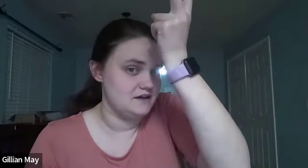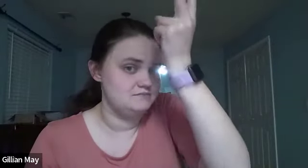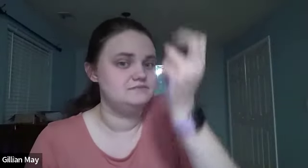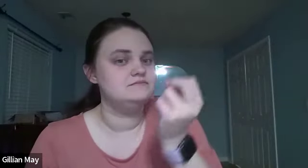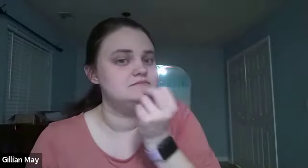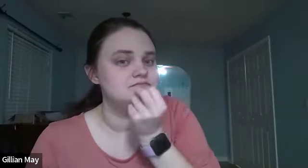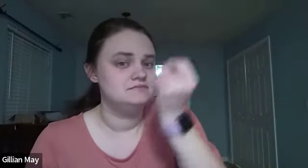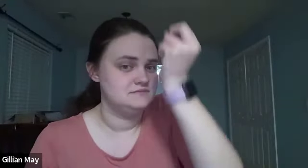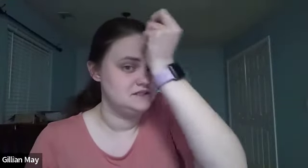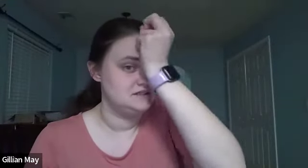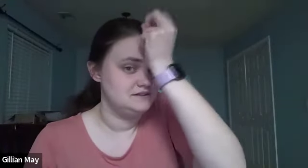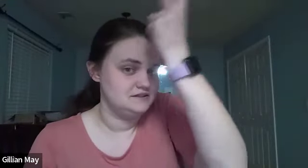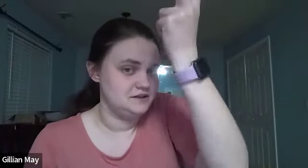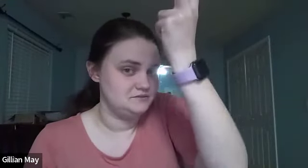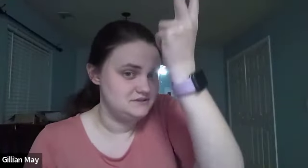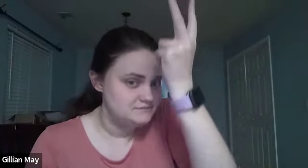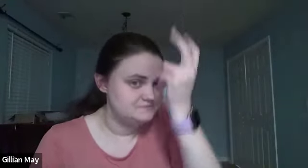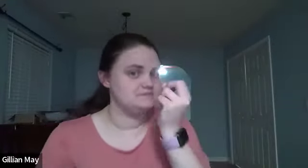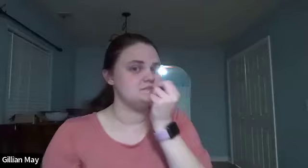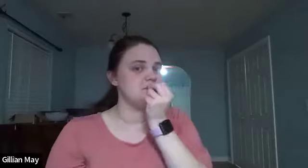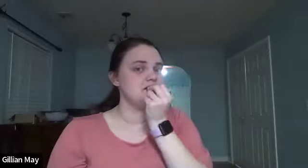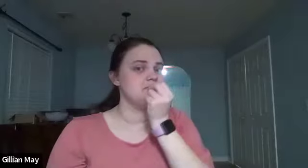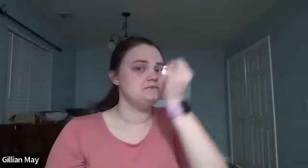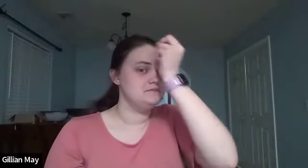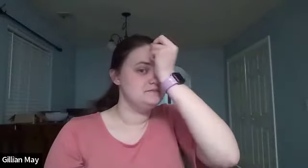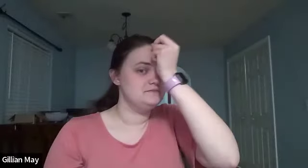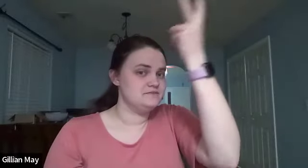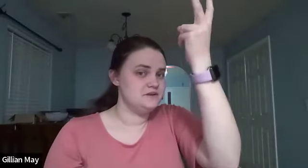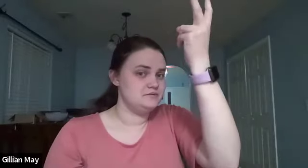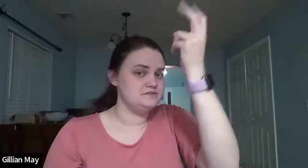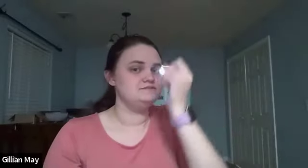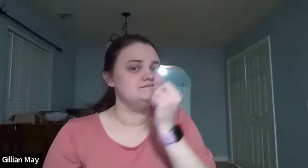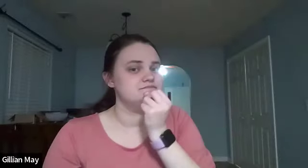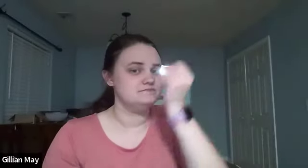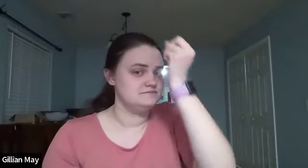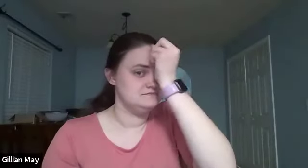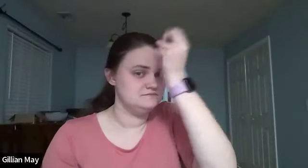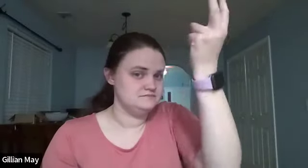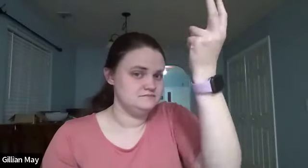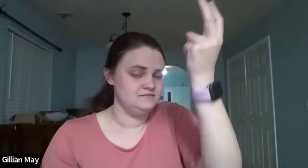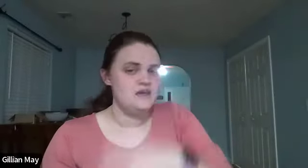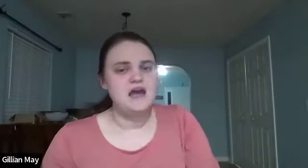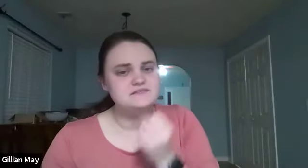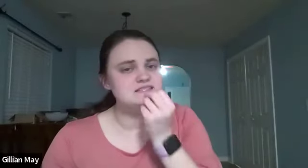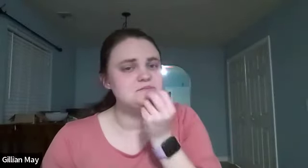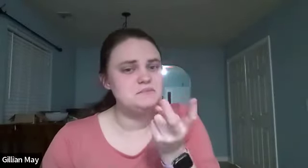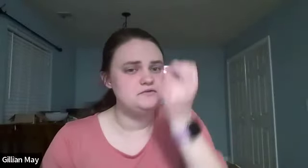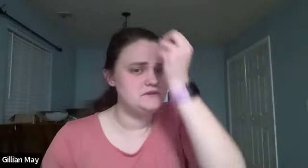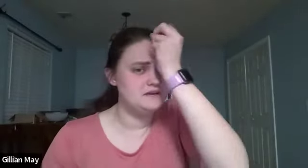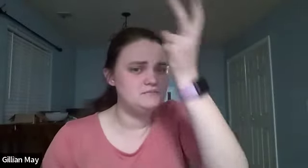up. Goat. And back up. Goat. I have seen some people flick in